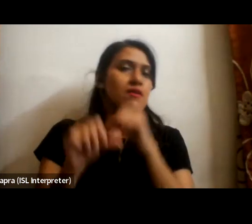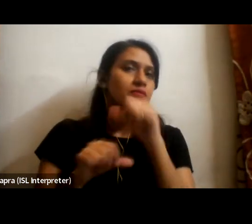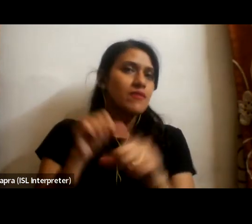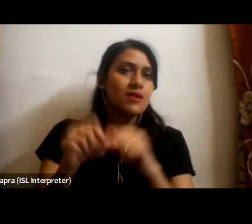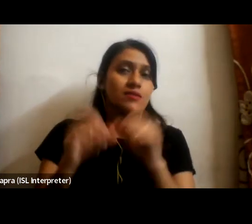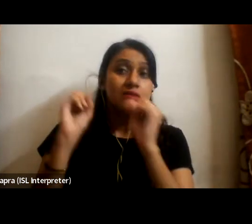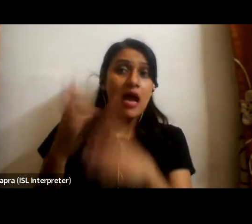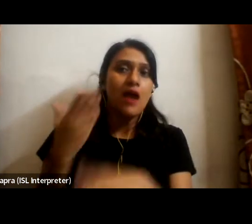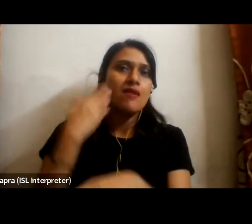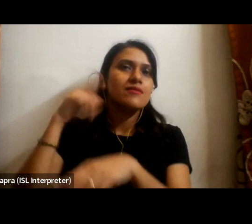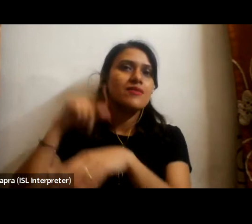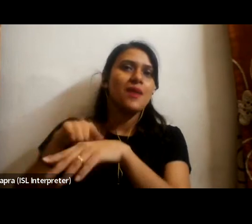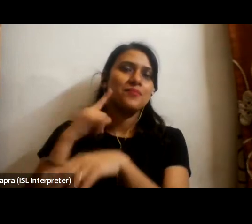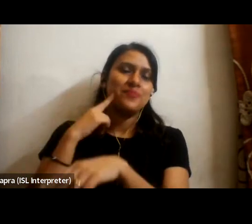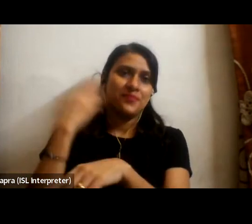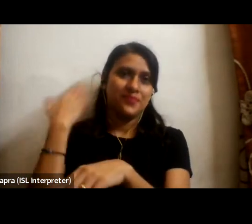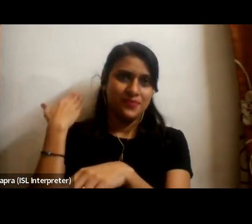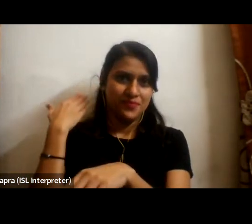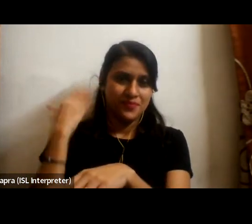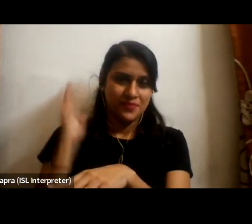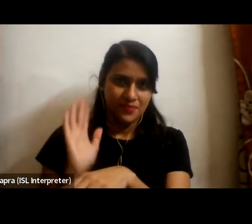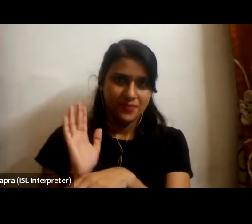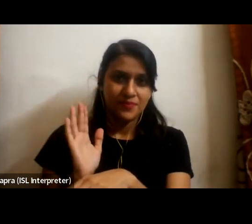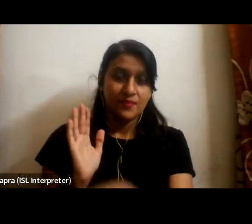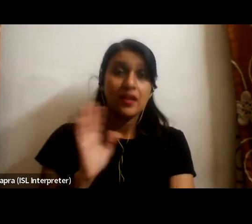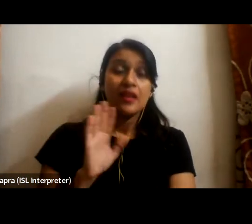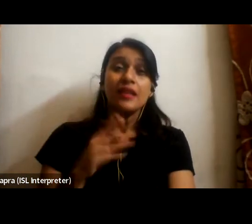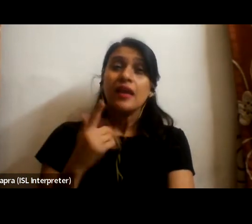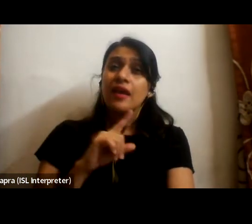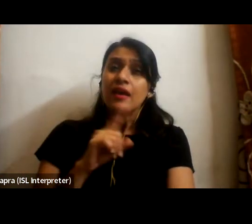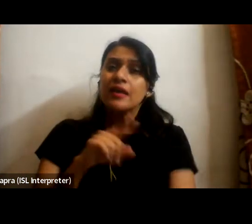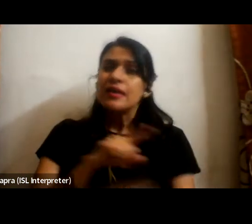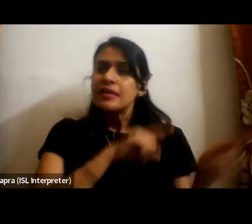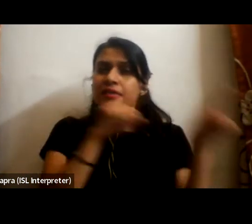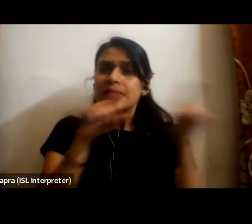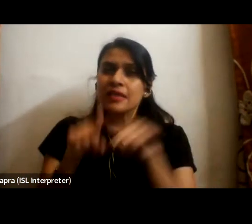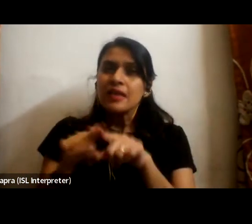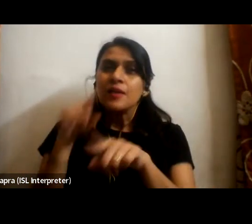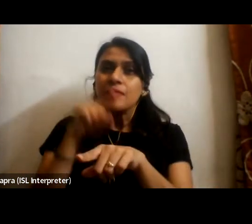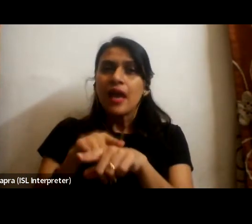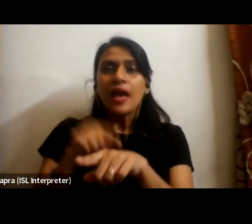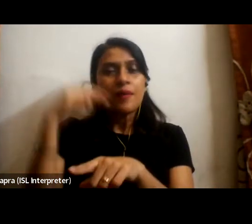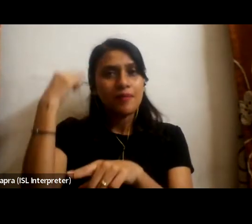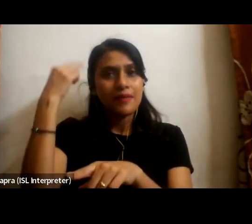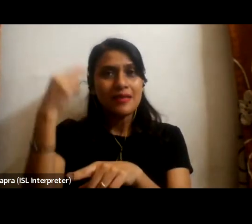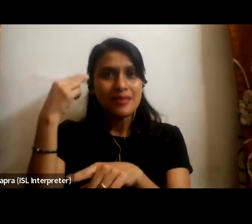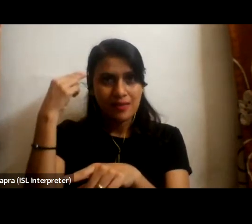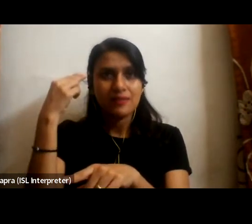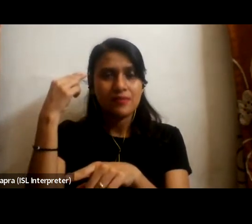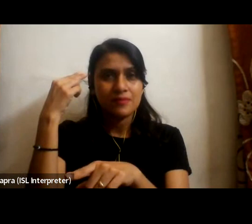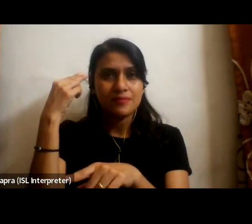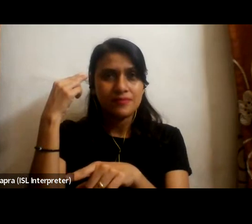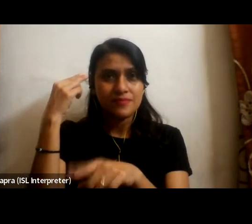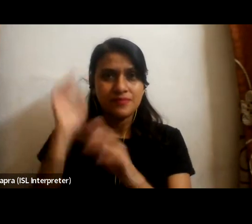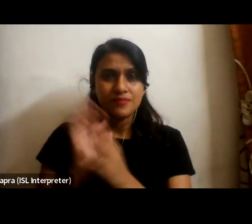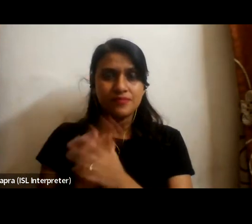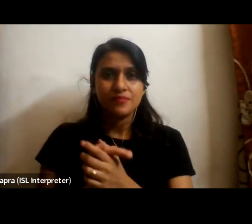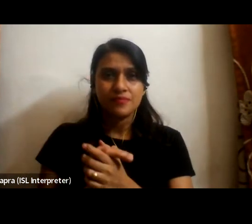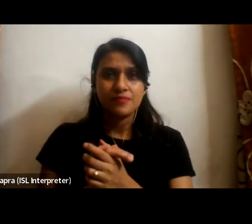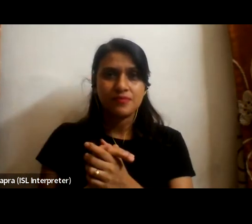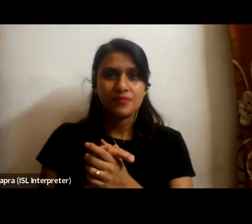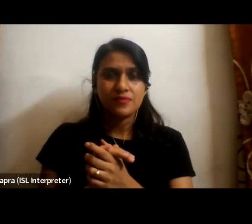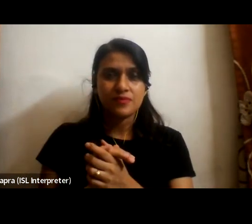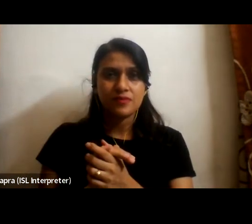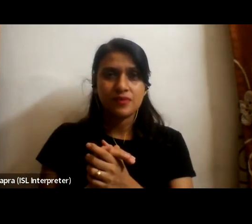that time. Another thing that happens around the same time for the same reason, but hasn't been remarked upon as